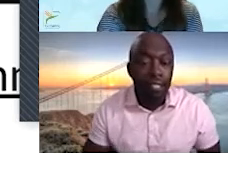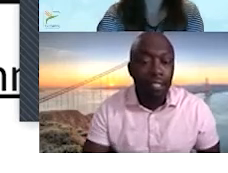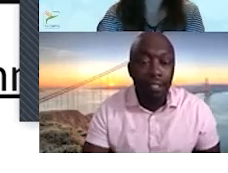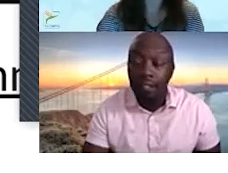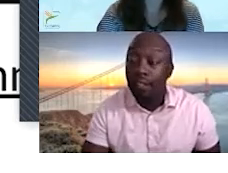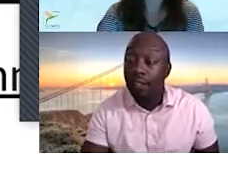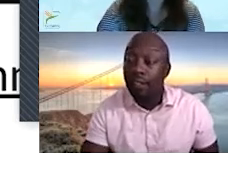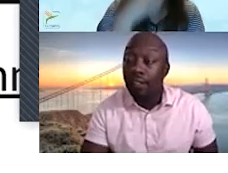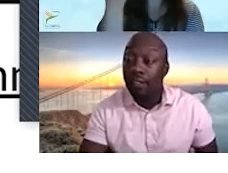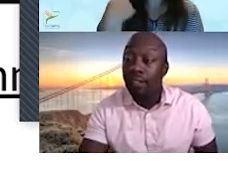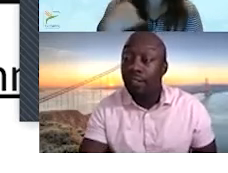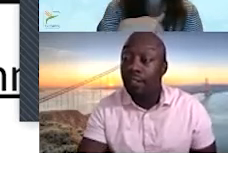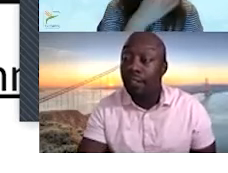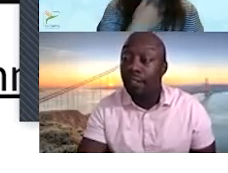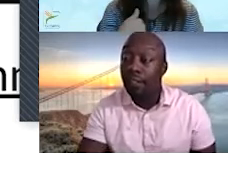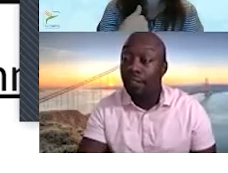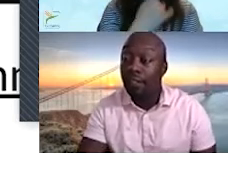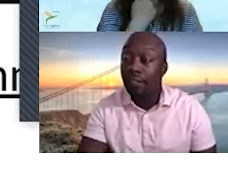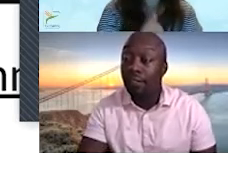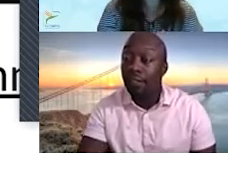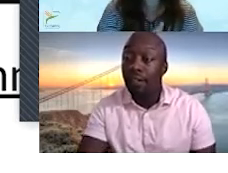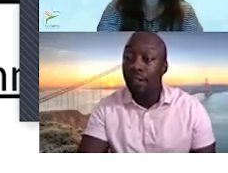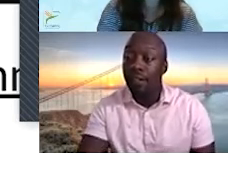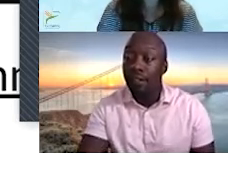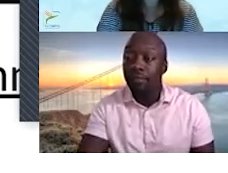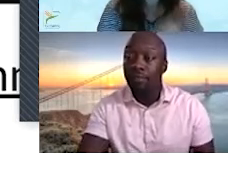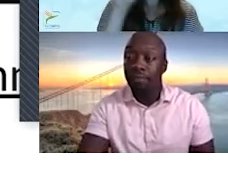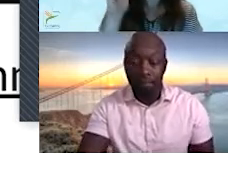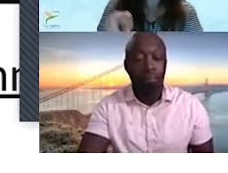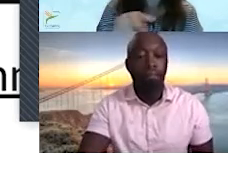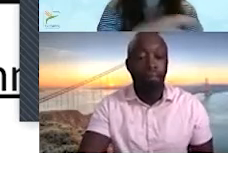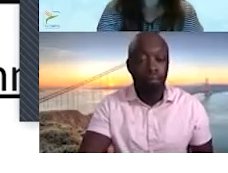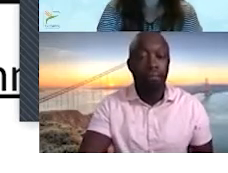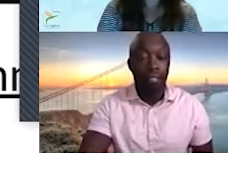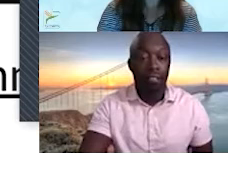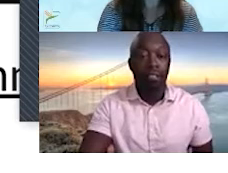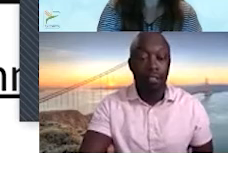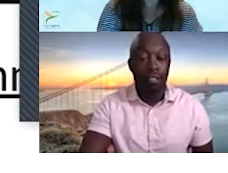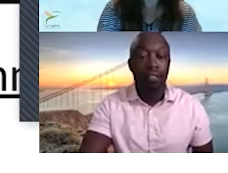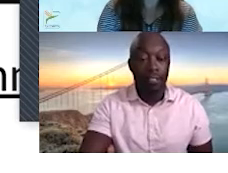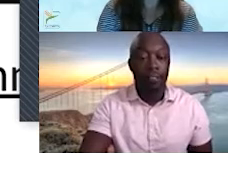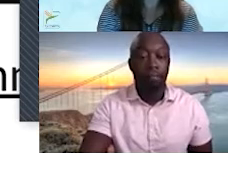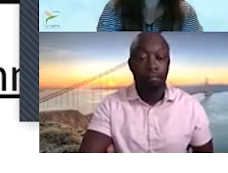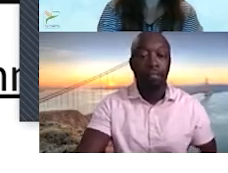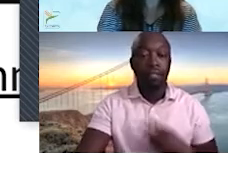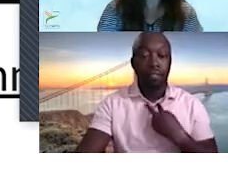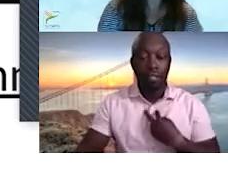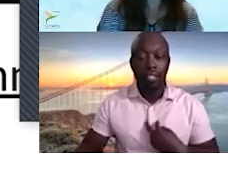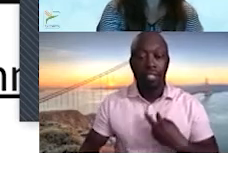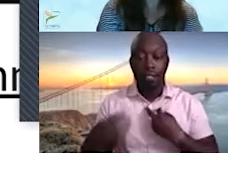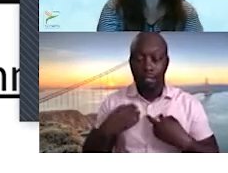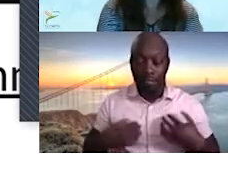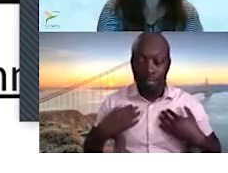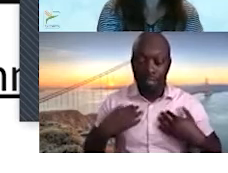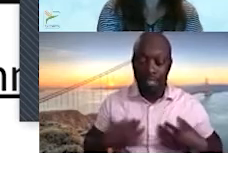Does that remind them of getting washed with a washcloth? Is that the? Mm-hmm. Yeah. Definitely.